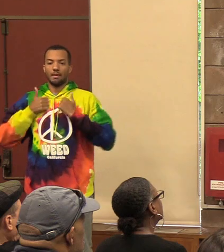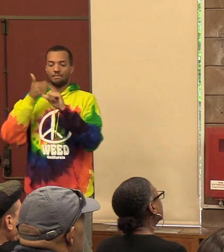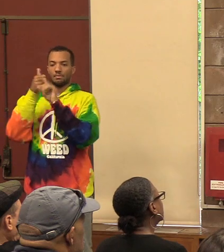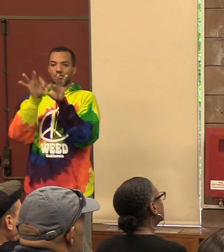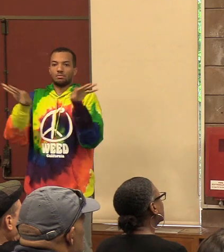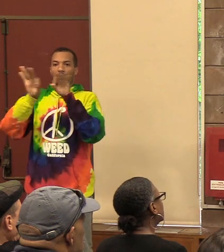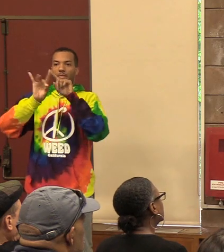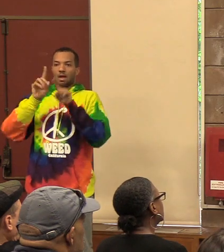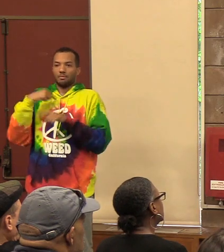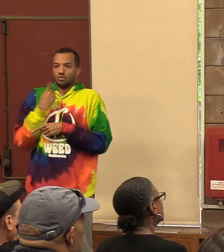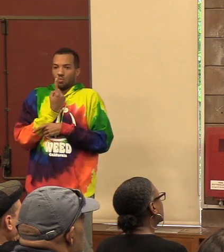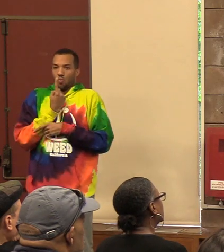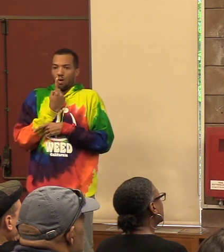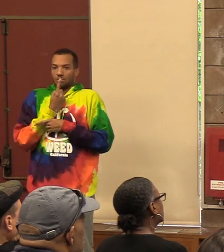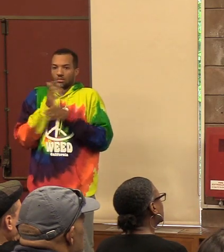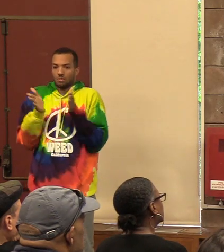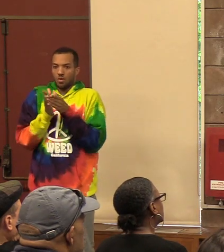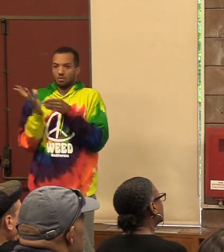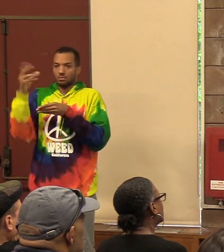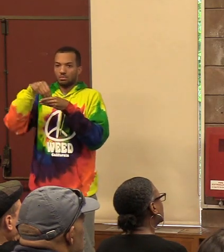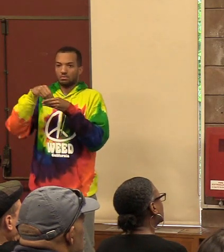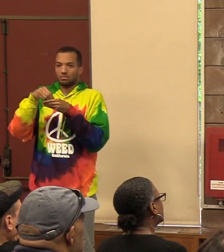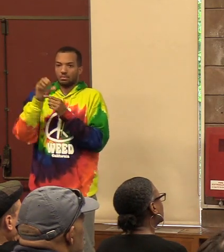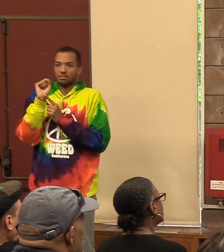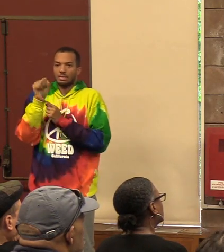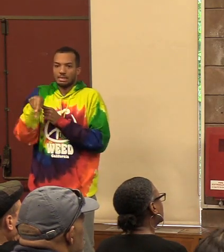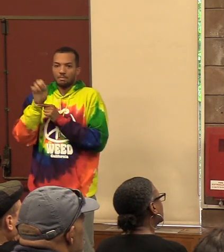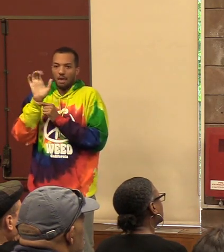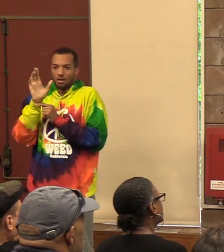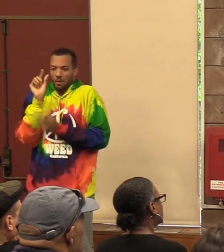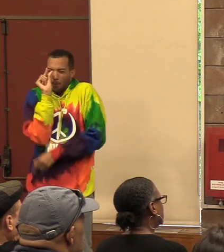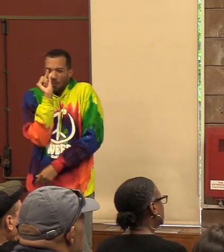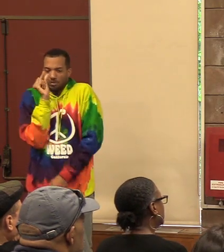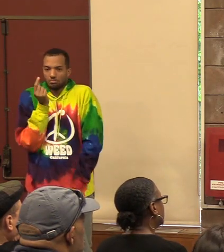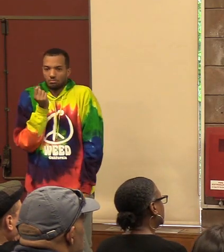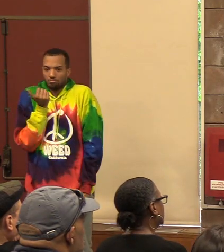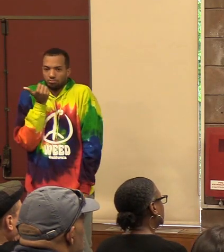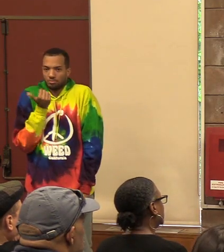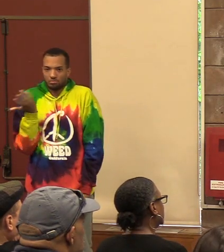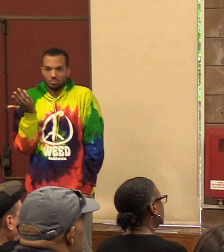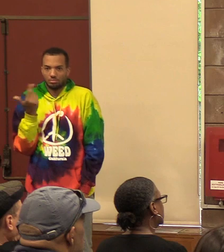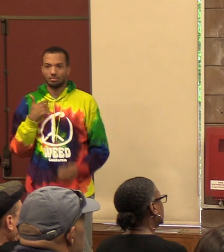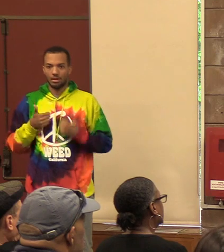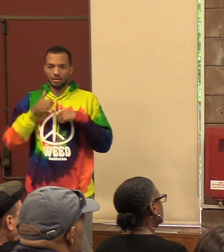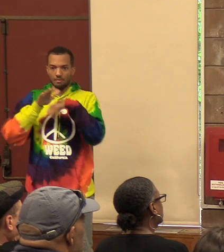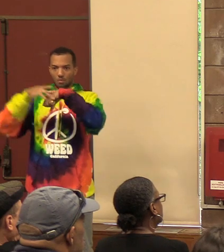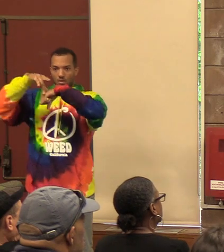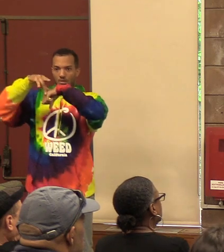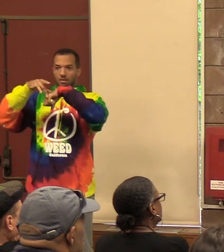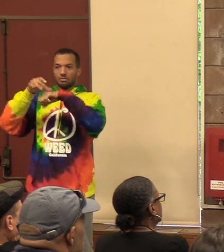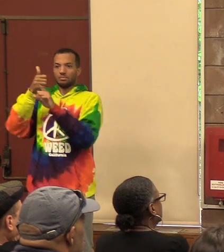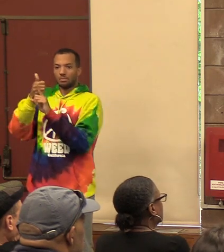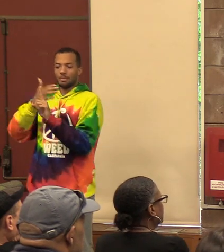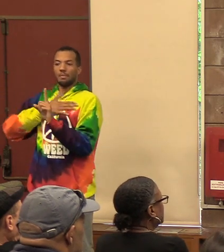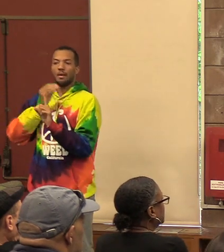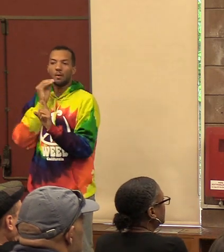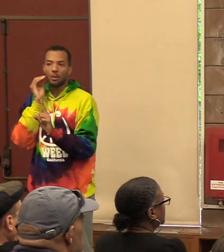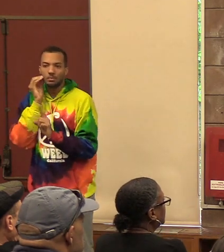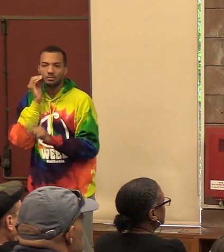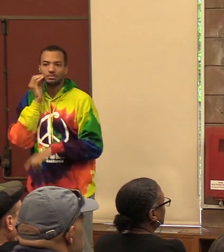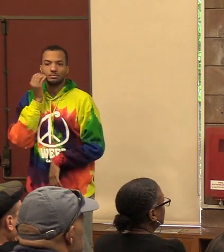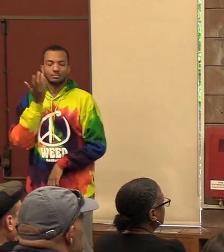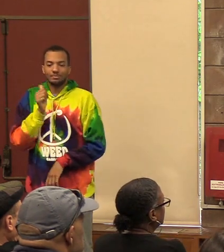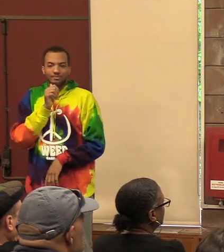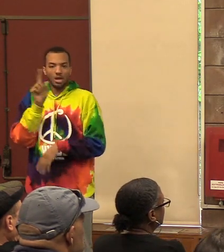This whole thing, I'm just a speck. And I live on this planet, and it is my home, and it is